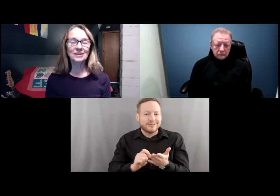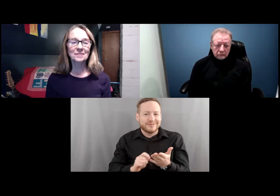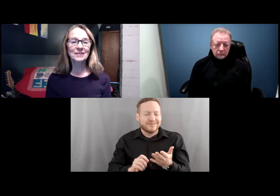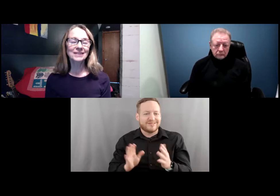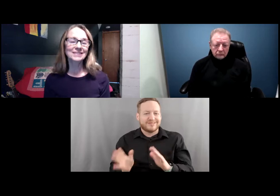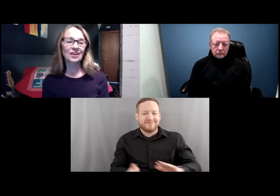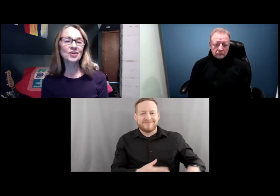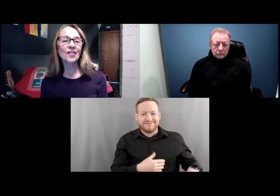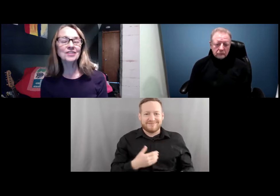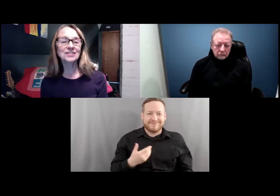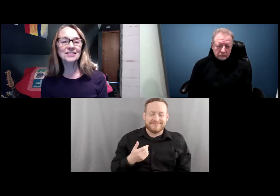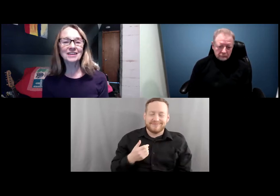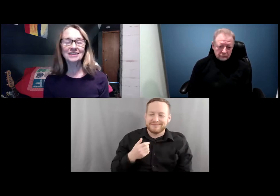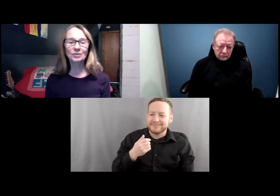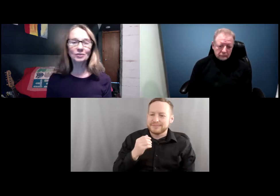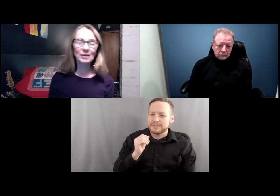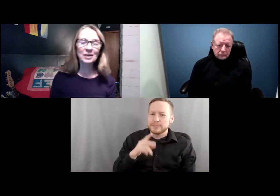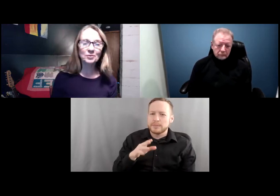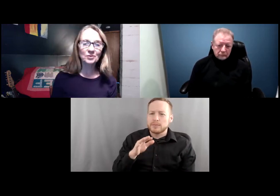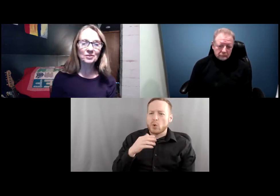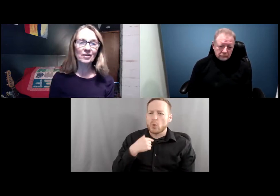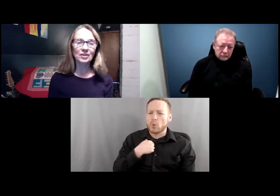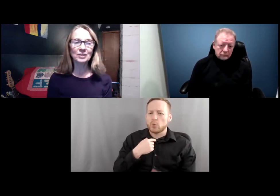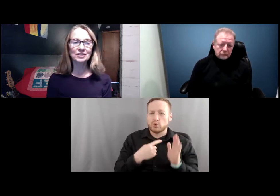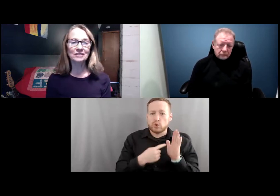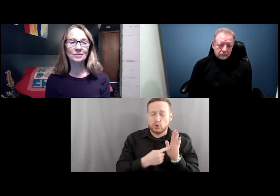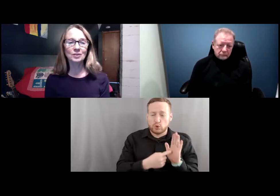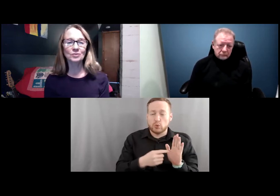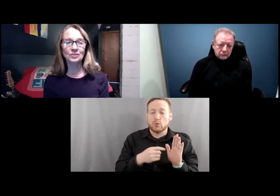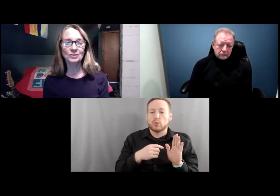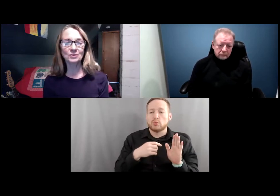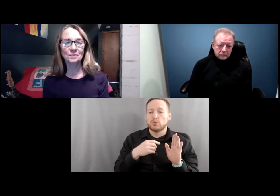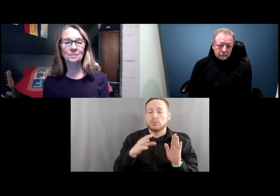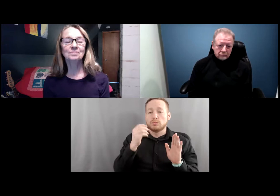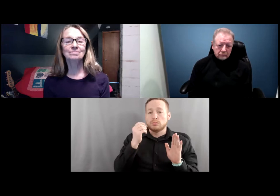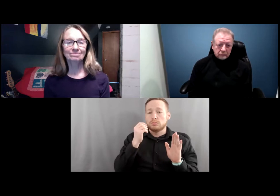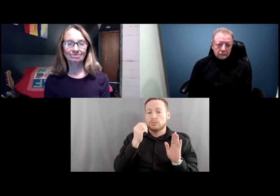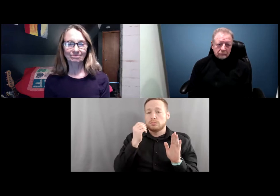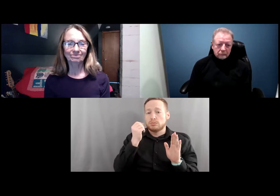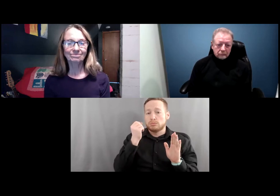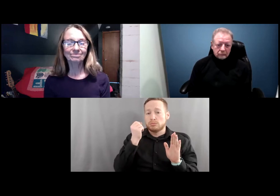more technology than the old paper evaluations that we used to do.